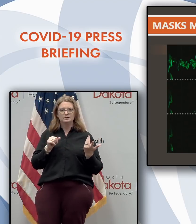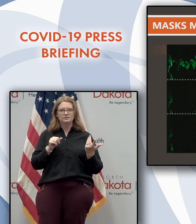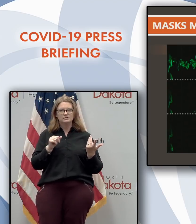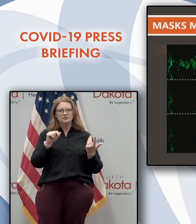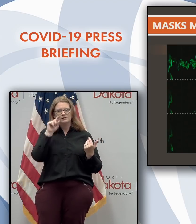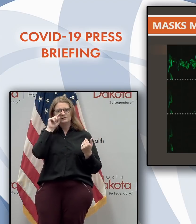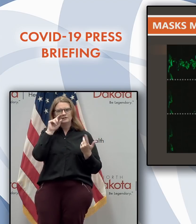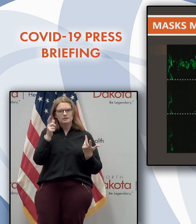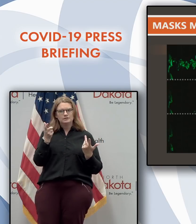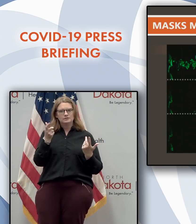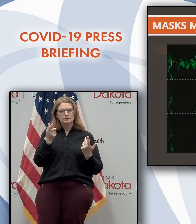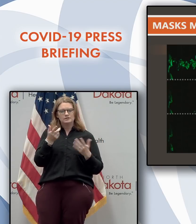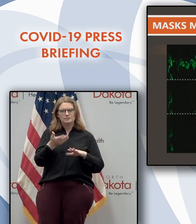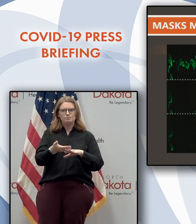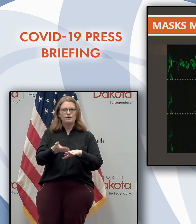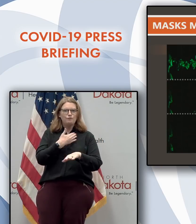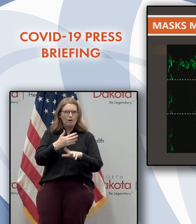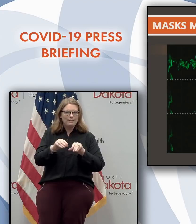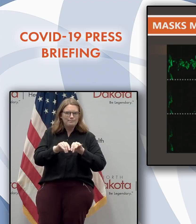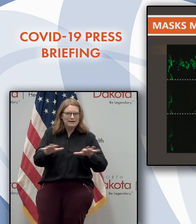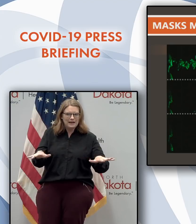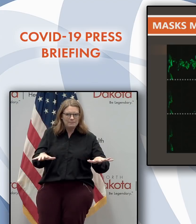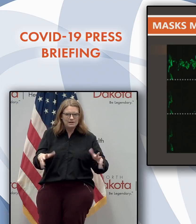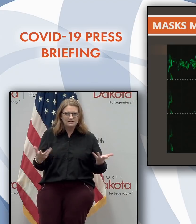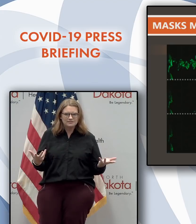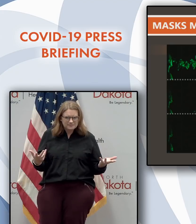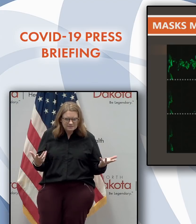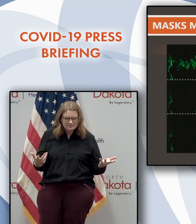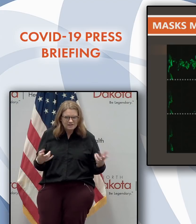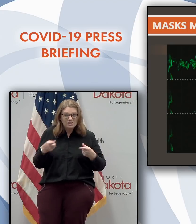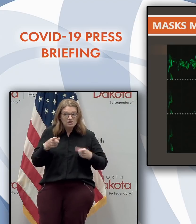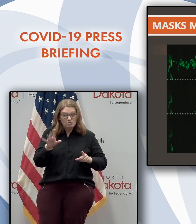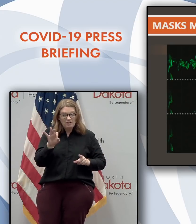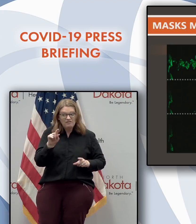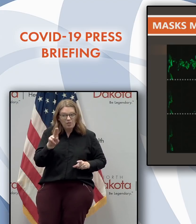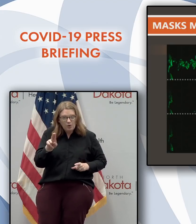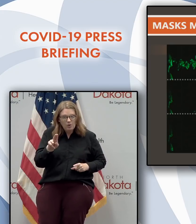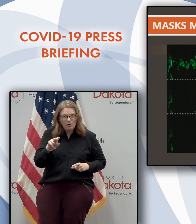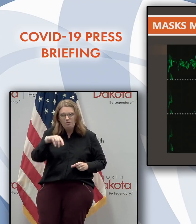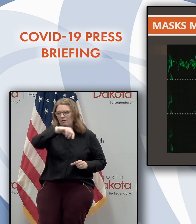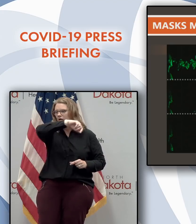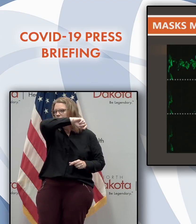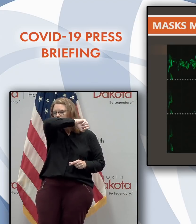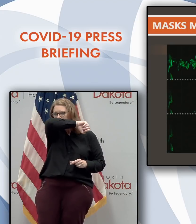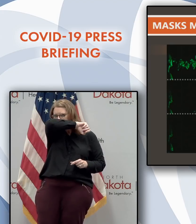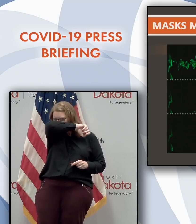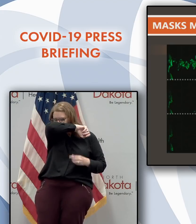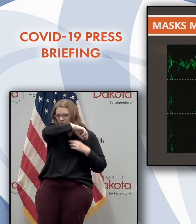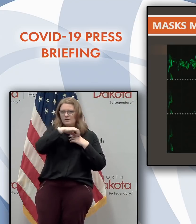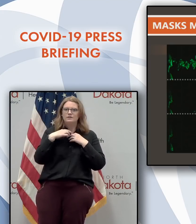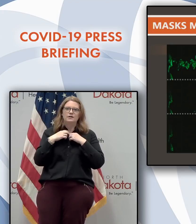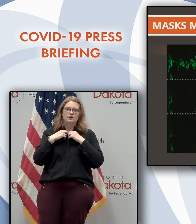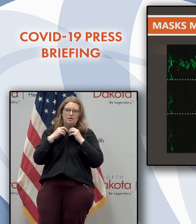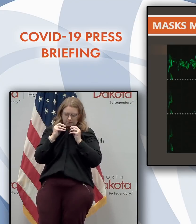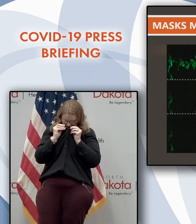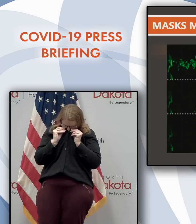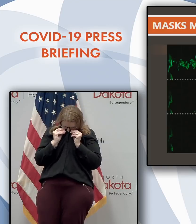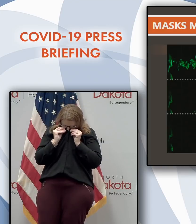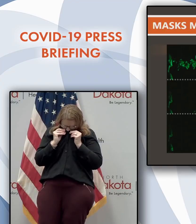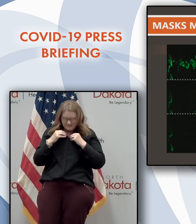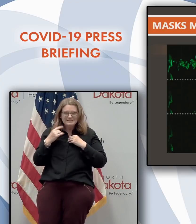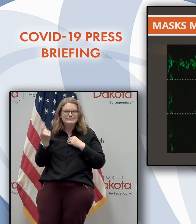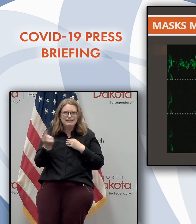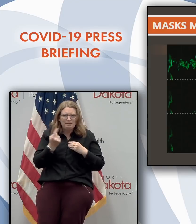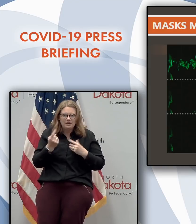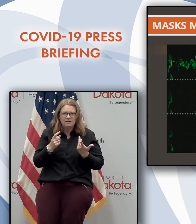said pre-pandemic, we always told people, during flu season, cover your cough, cough into your elbow, not into your hand. These were